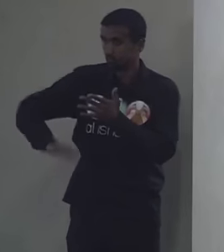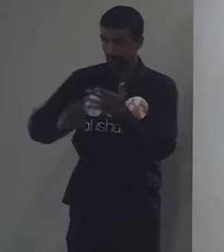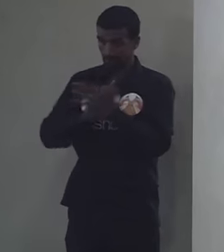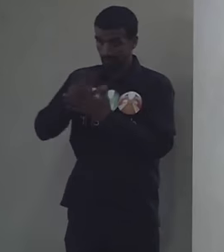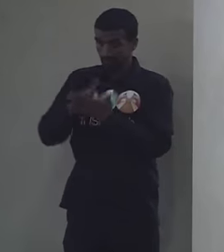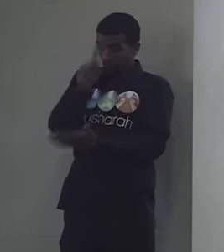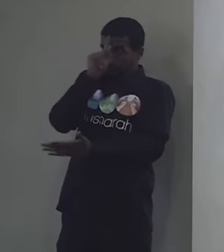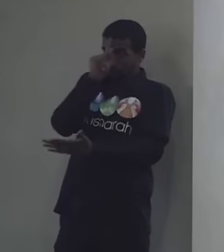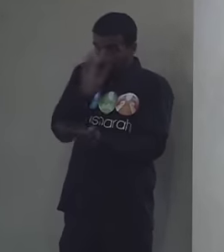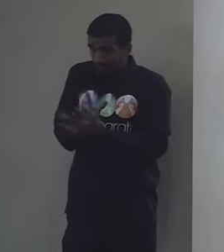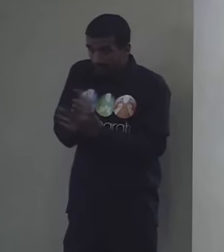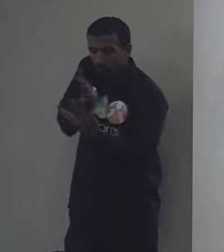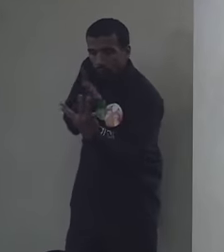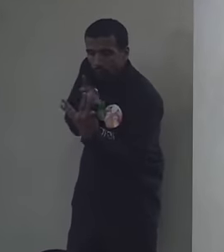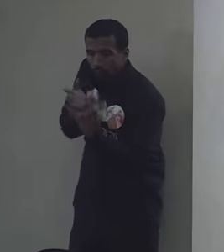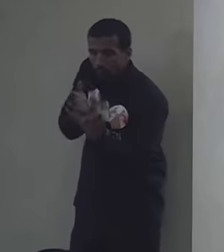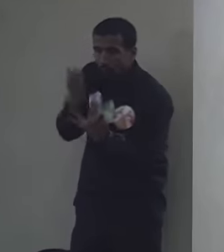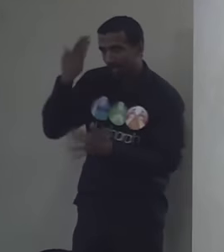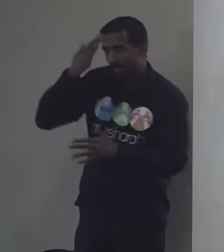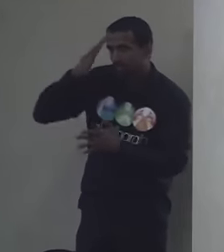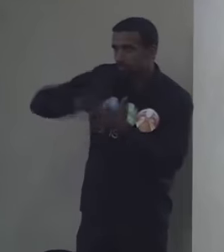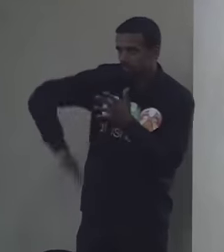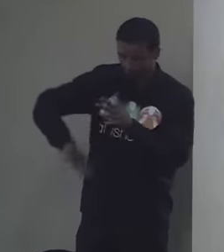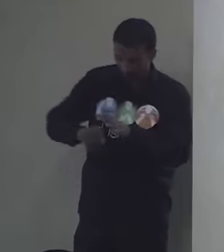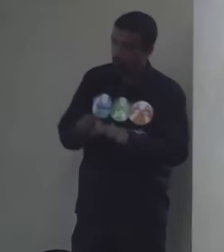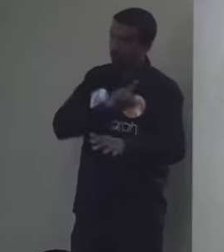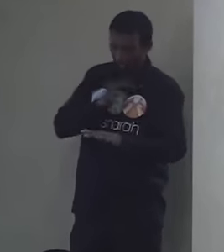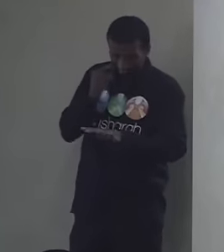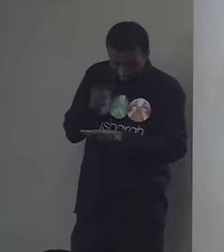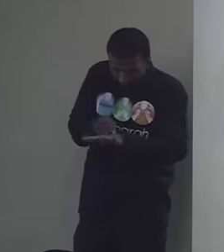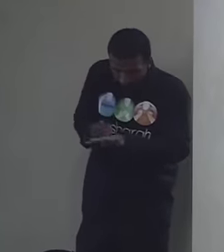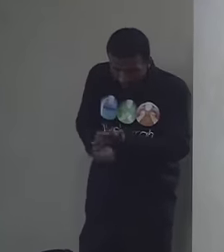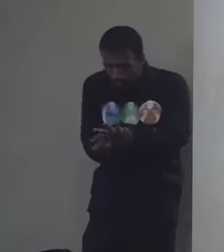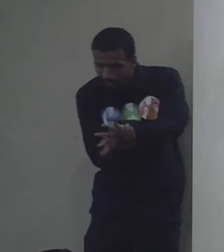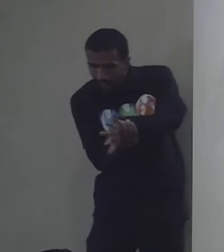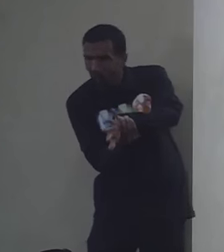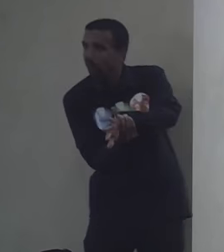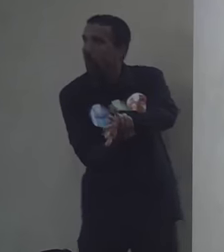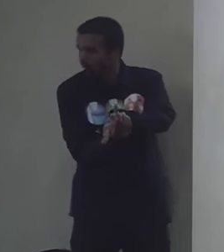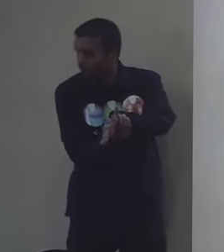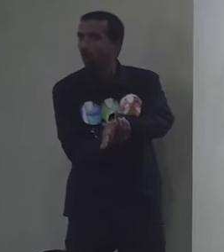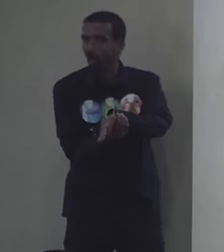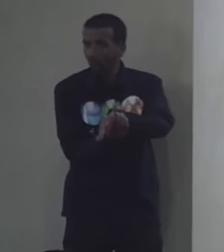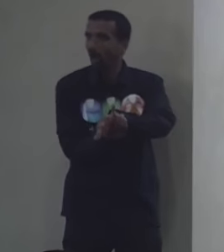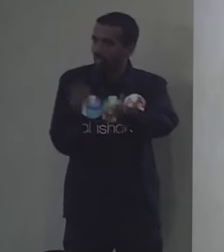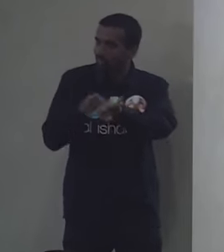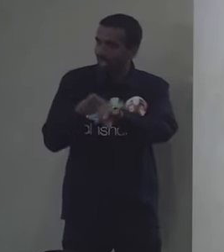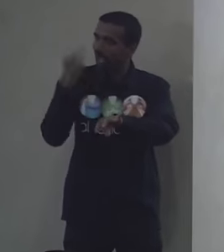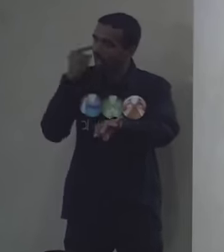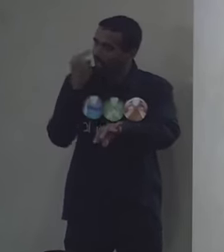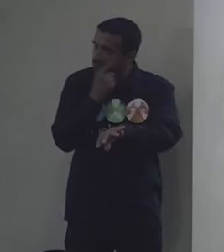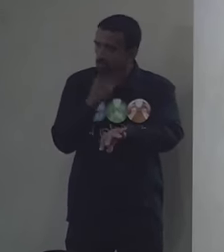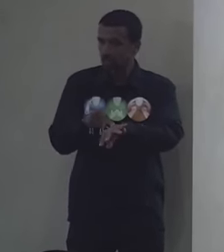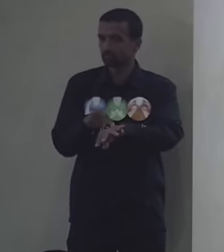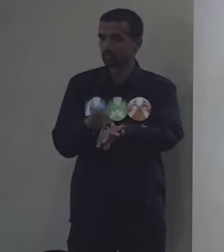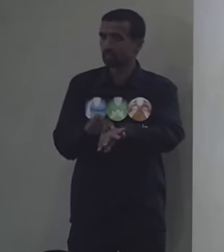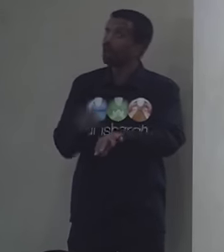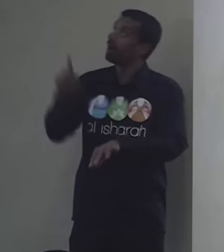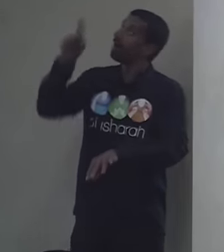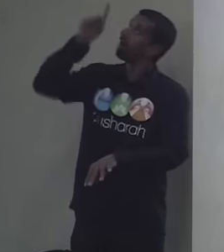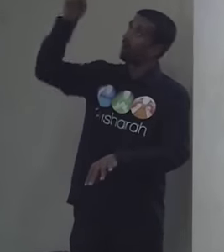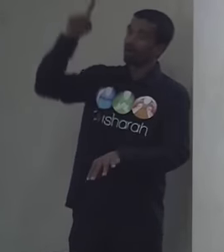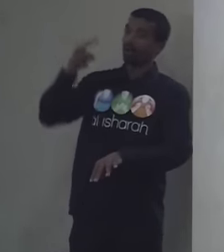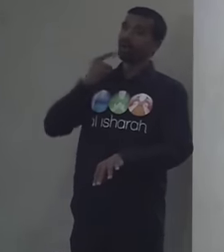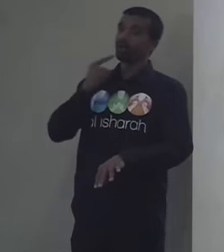calls Quran haqqul yaqeen. Quran, innahu la haqqul yaqeen. Why? Because when